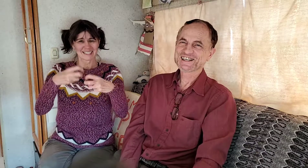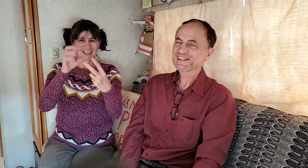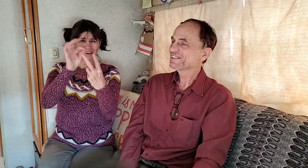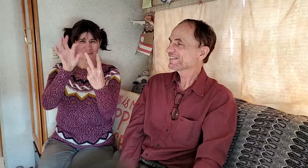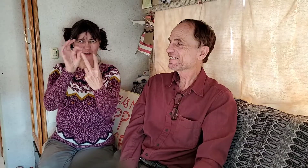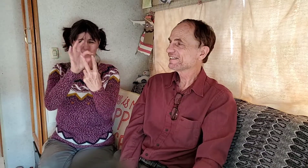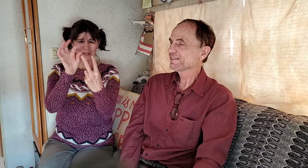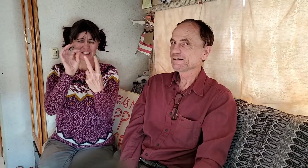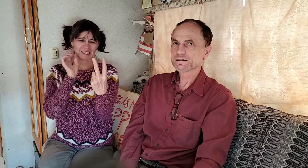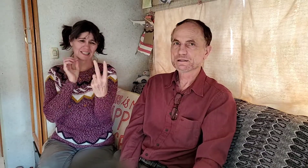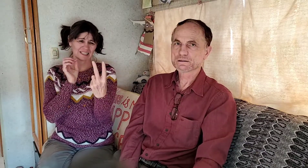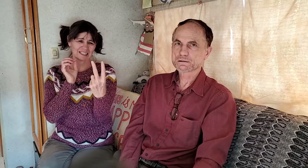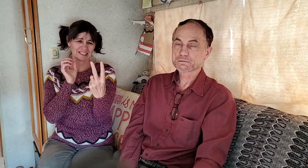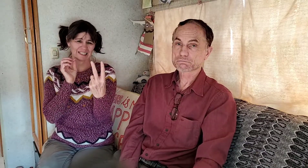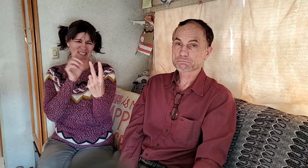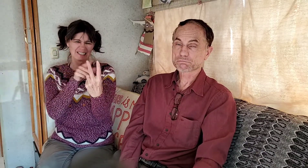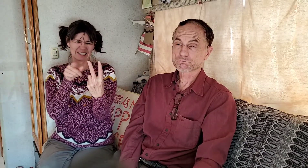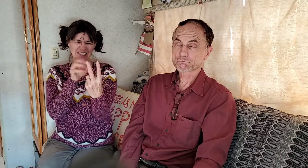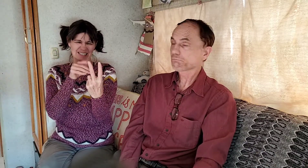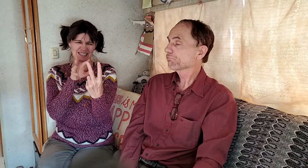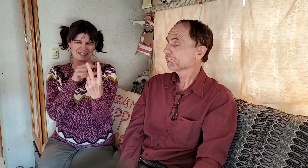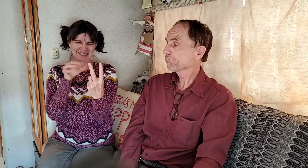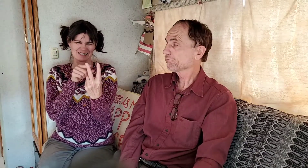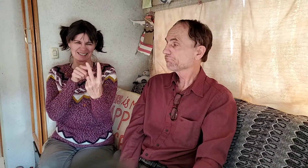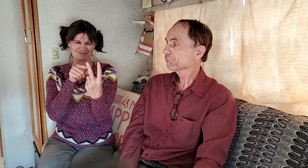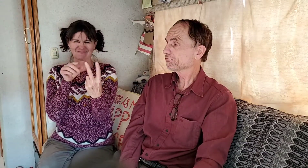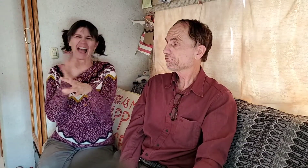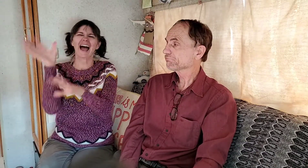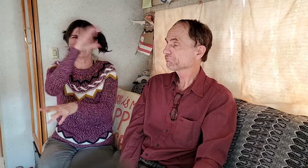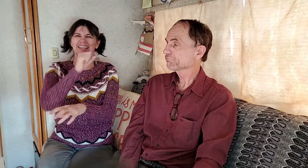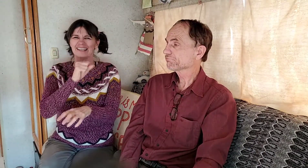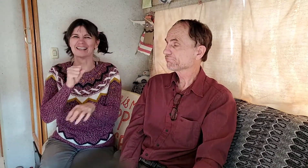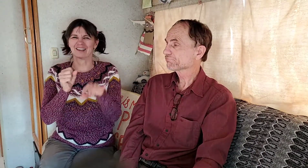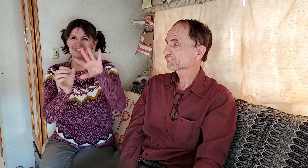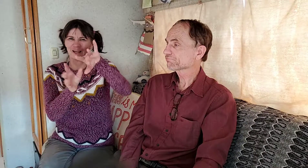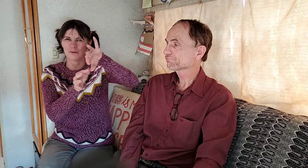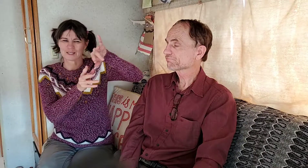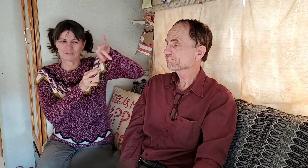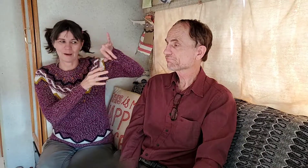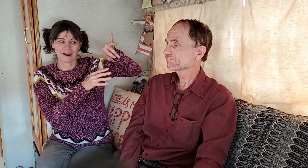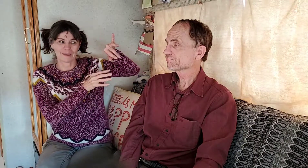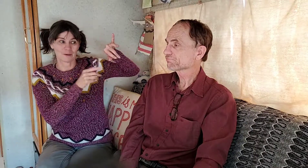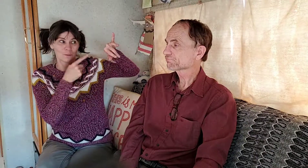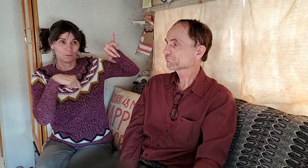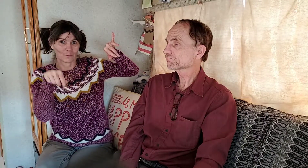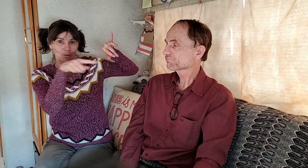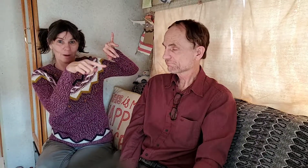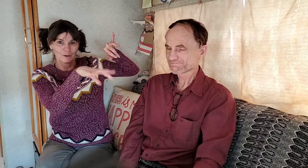Tough choice. Well, I guess I'll take what's behind the royal